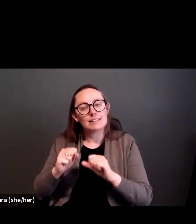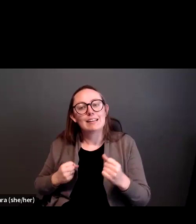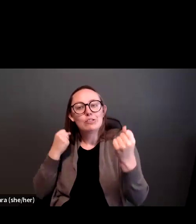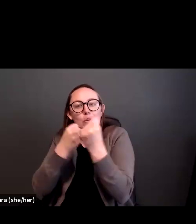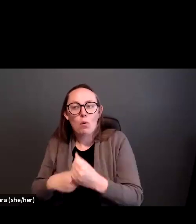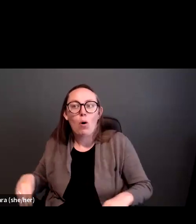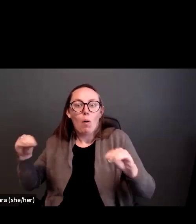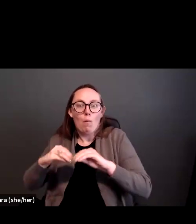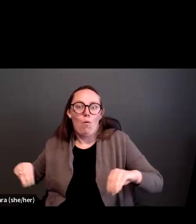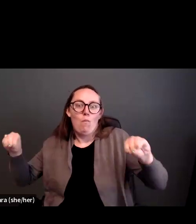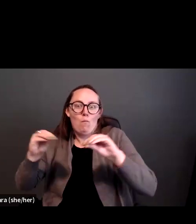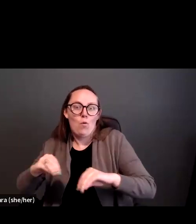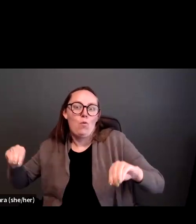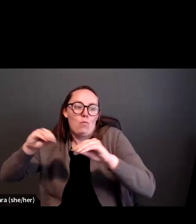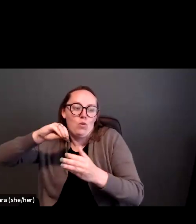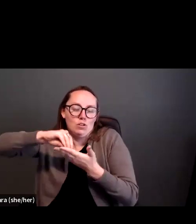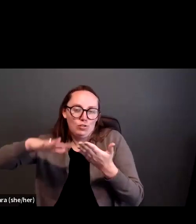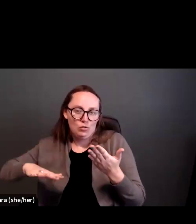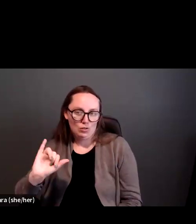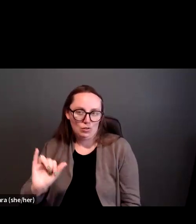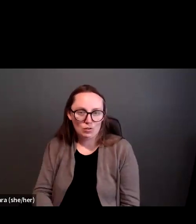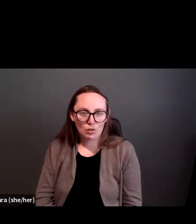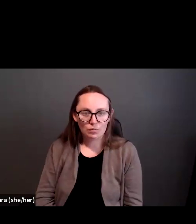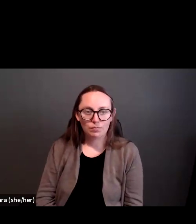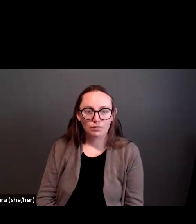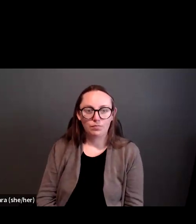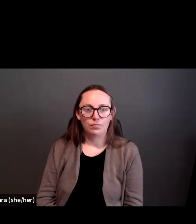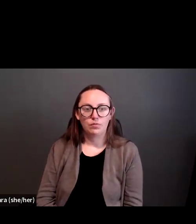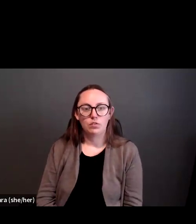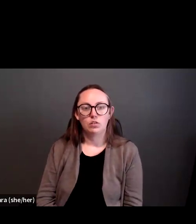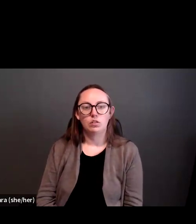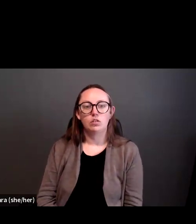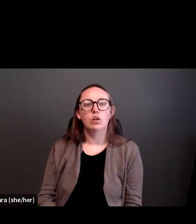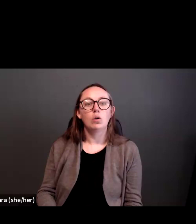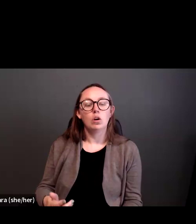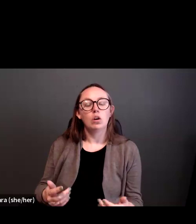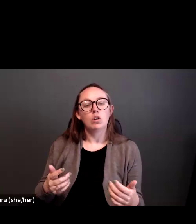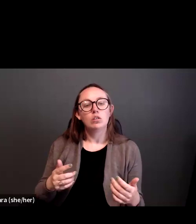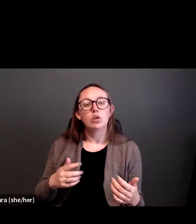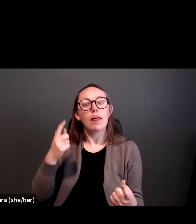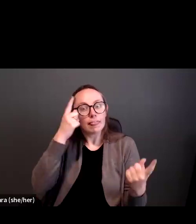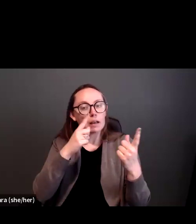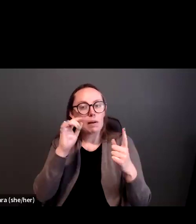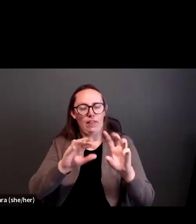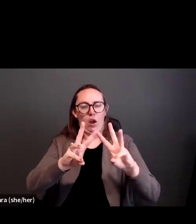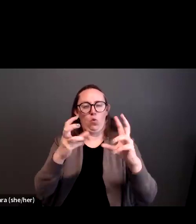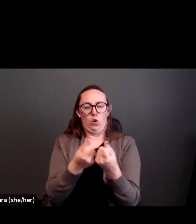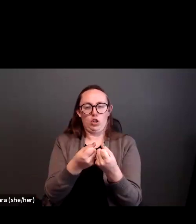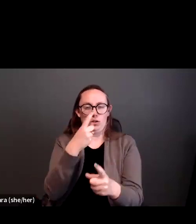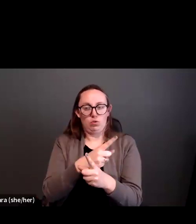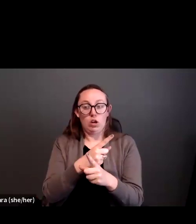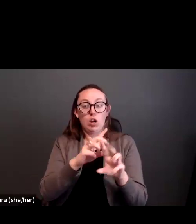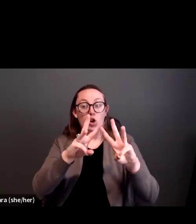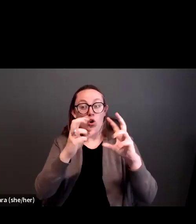in those rich kind of moments, right? Twisting that workshops are not necessarily just for the attendees, but for that presenter to